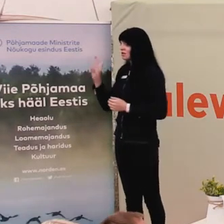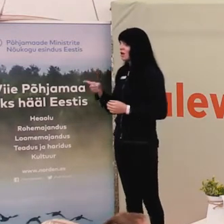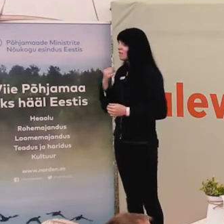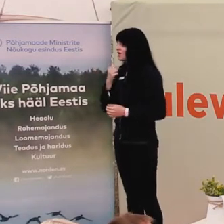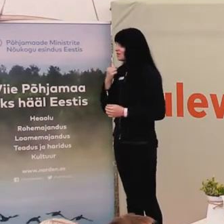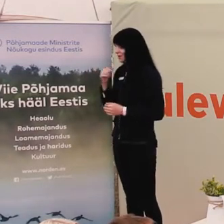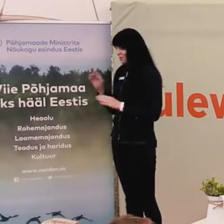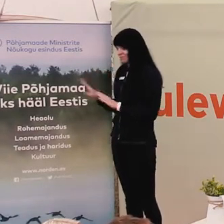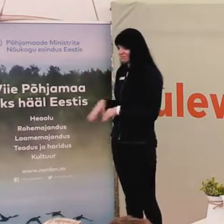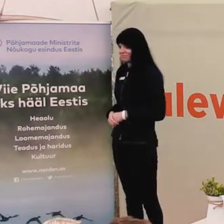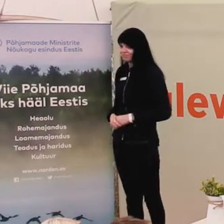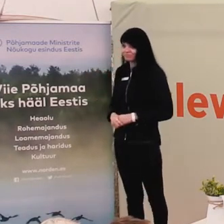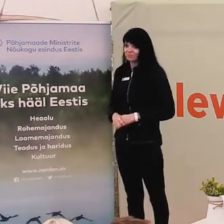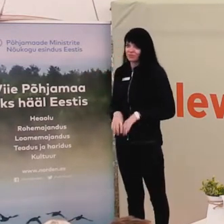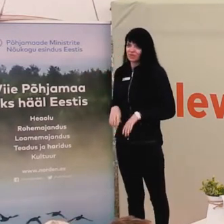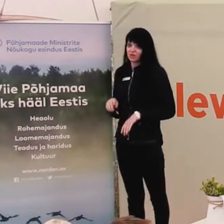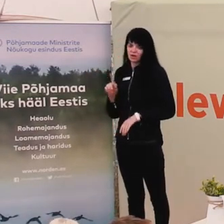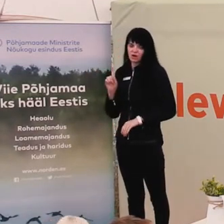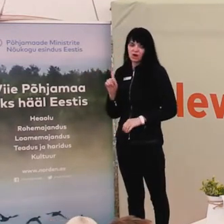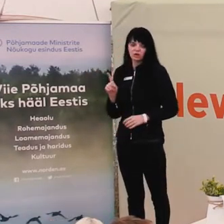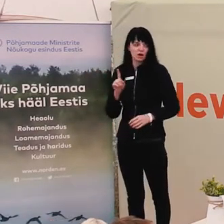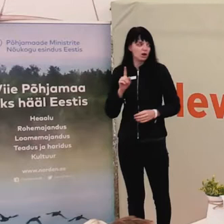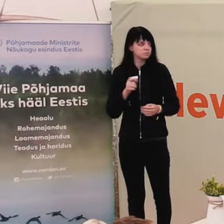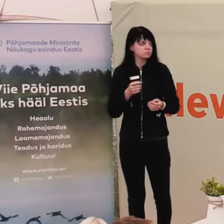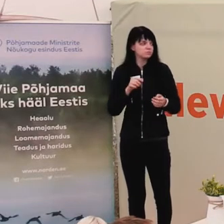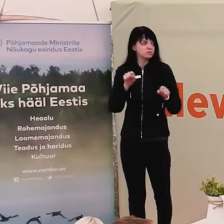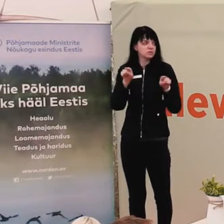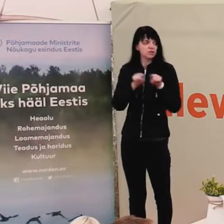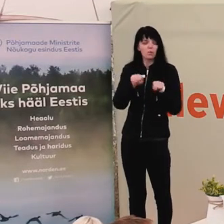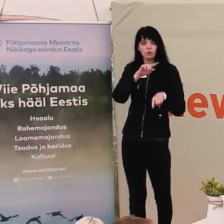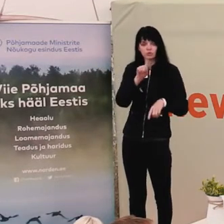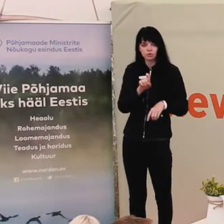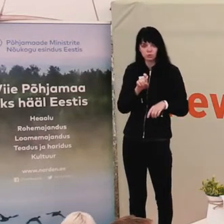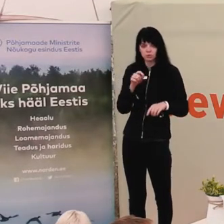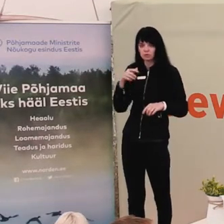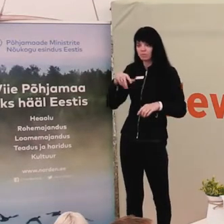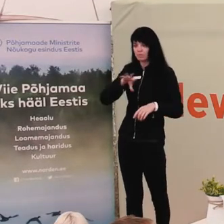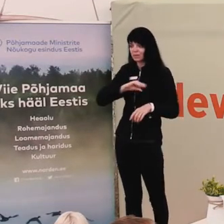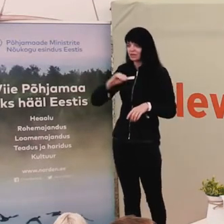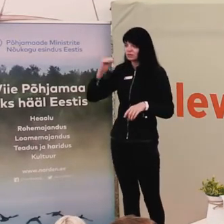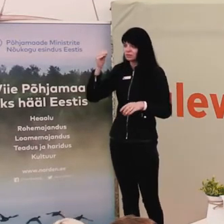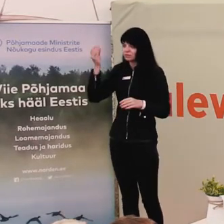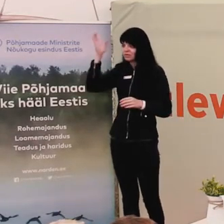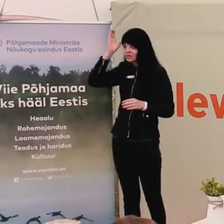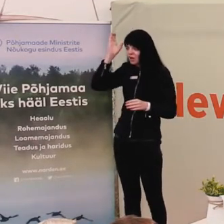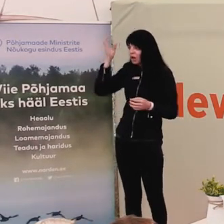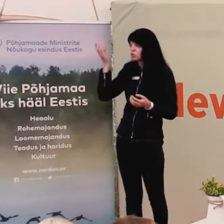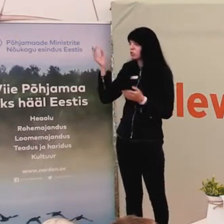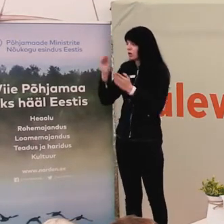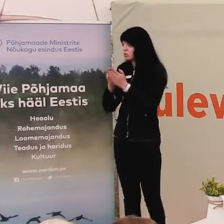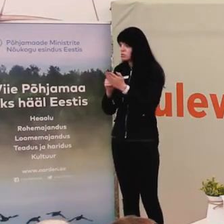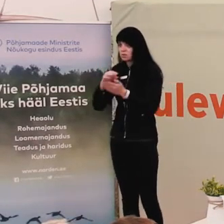Okay, Mikael, same question. Do you agree that we have all the science and we have all the data, we are just